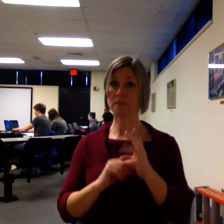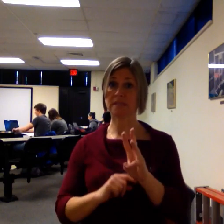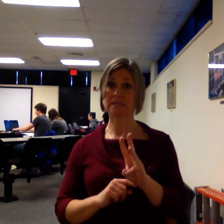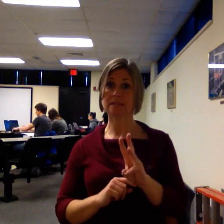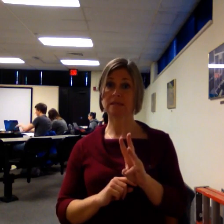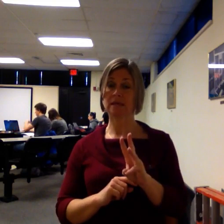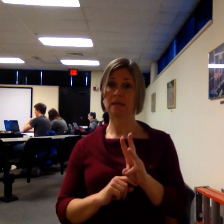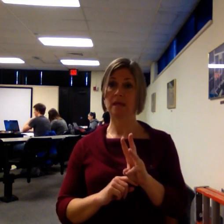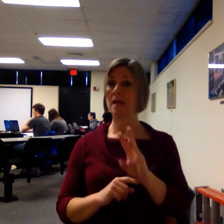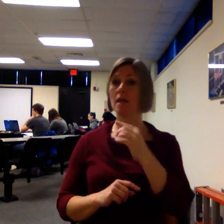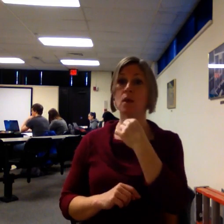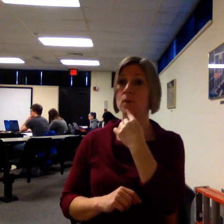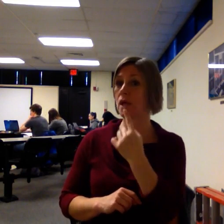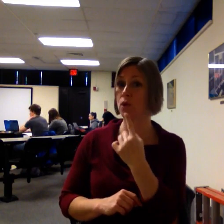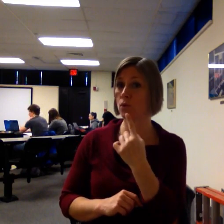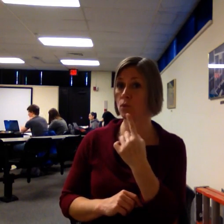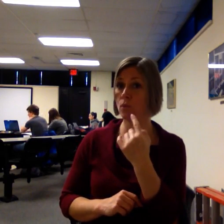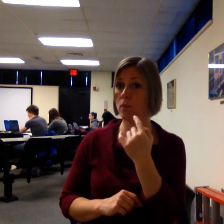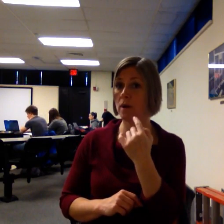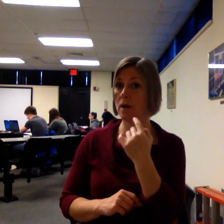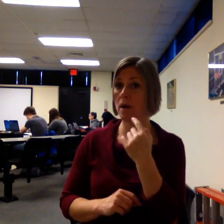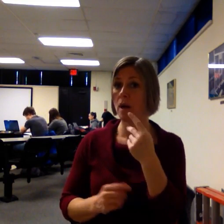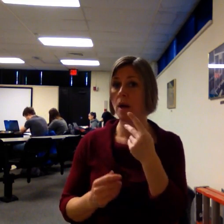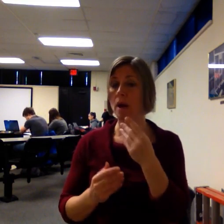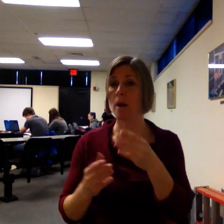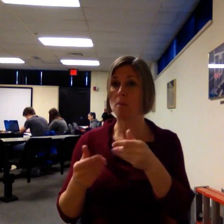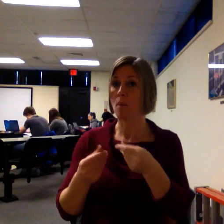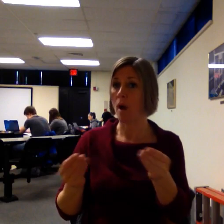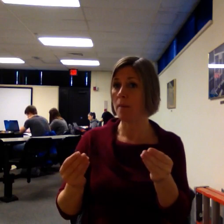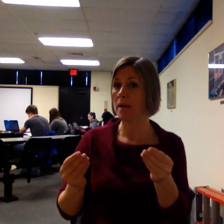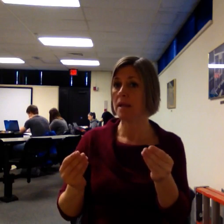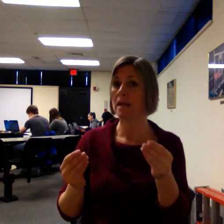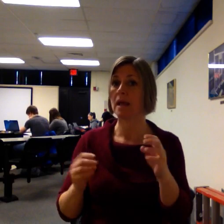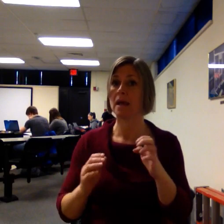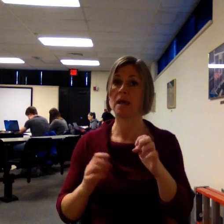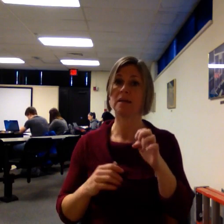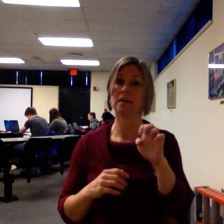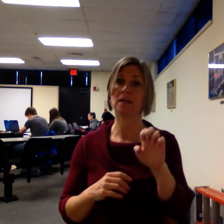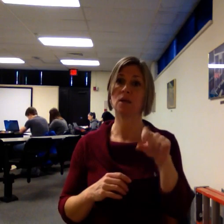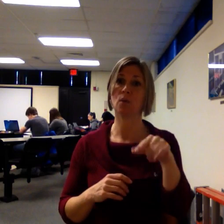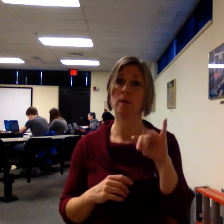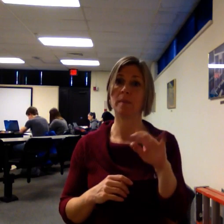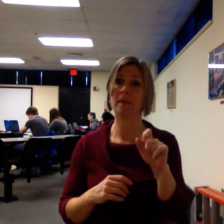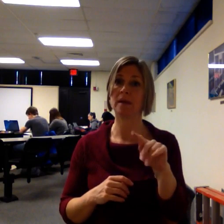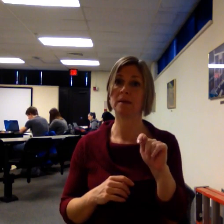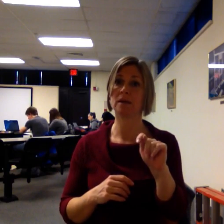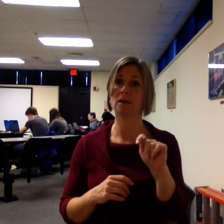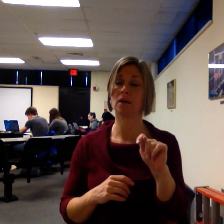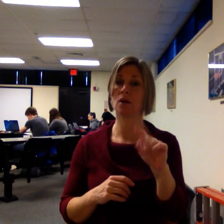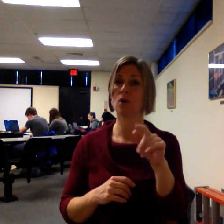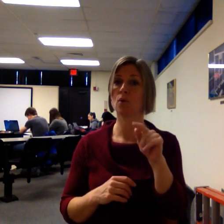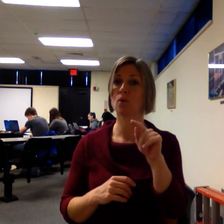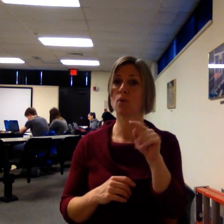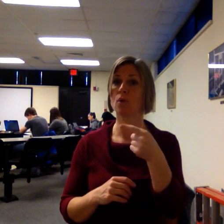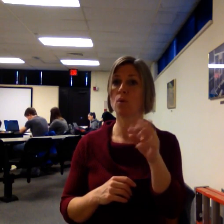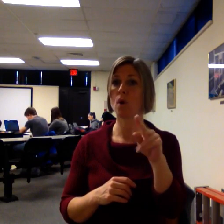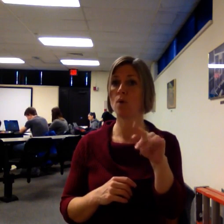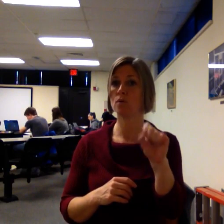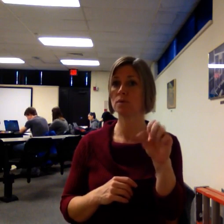you property and equipment gross. They only give you the less accumulated depreciation.